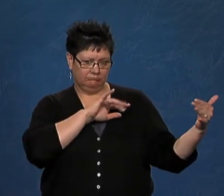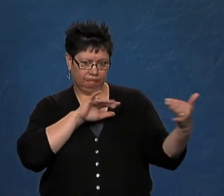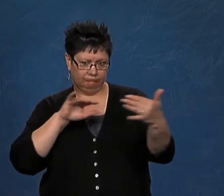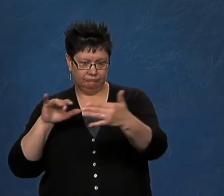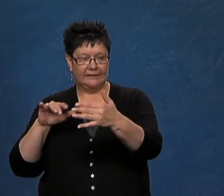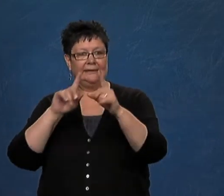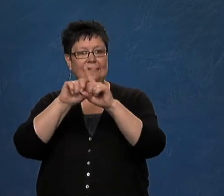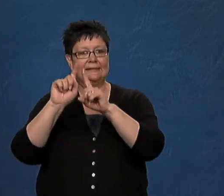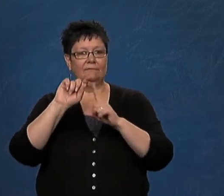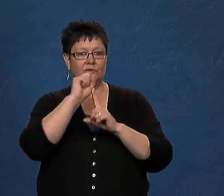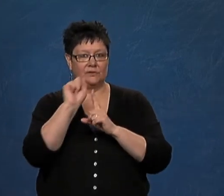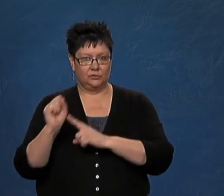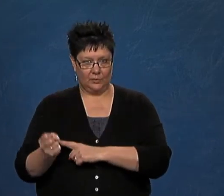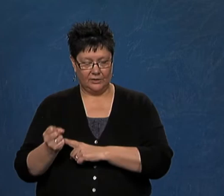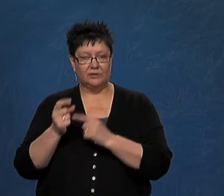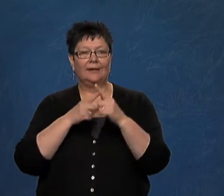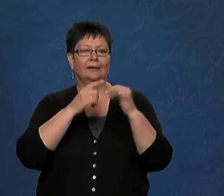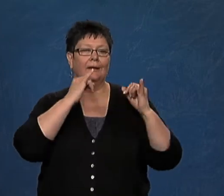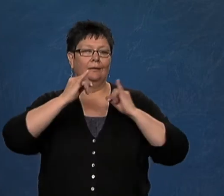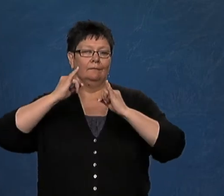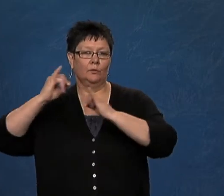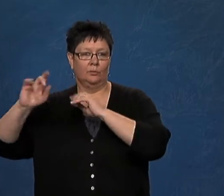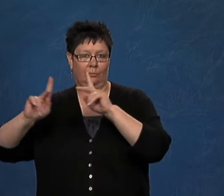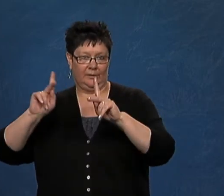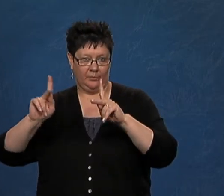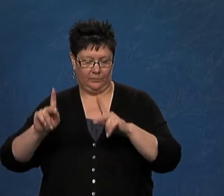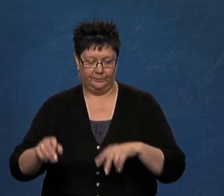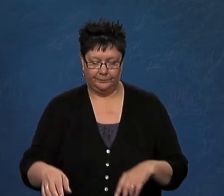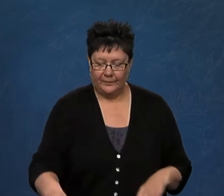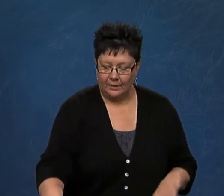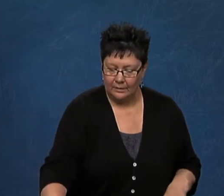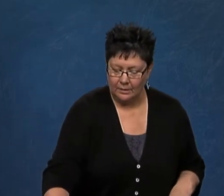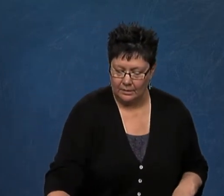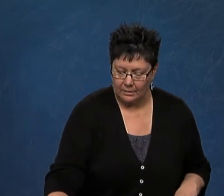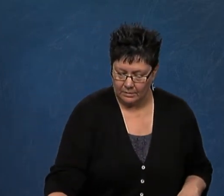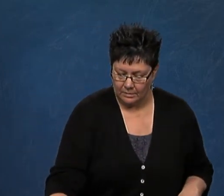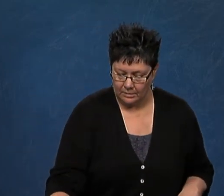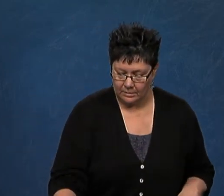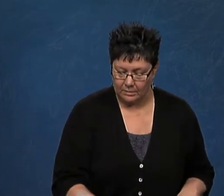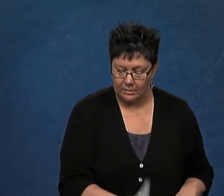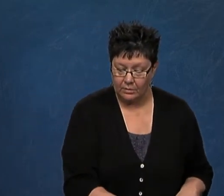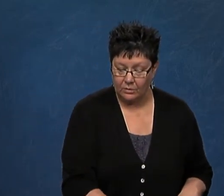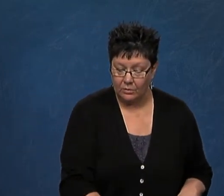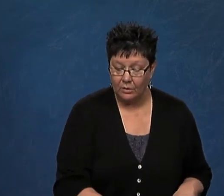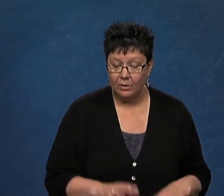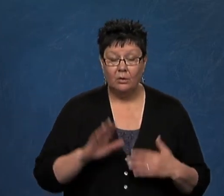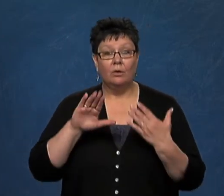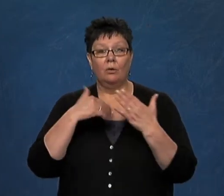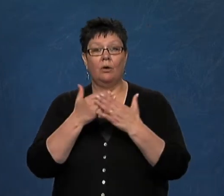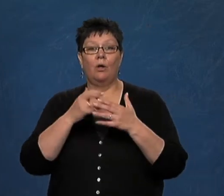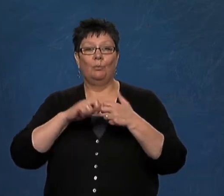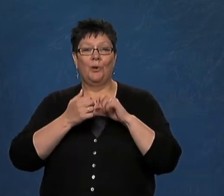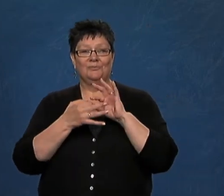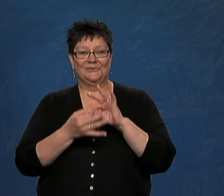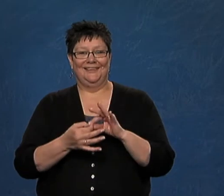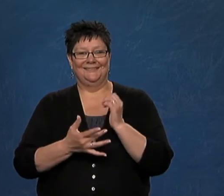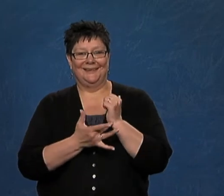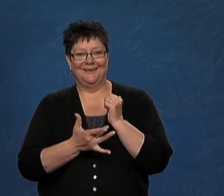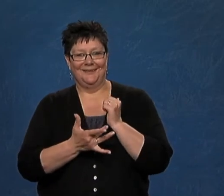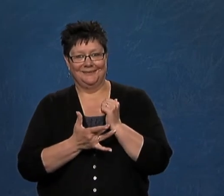studied 5 different tracks in different situations and interviewed individuals involved in these situations. And